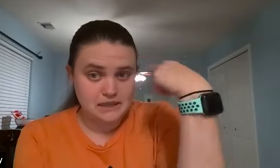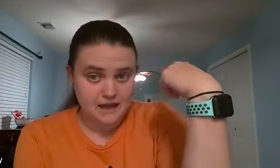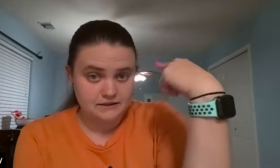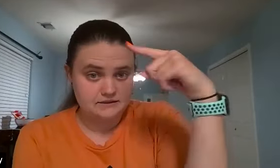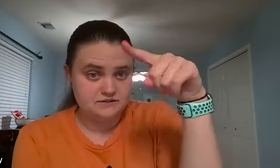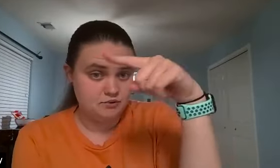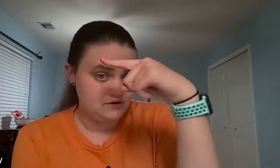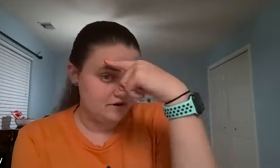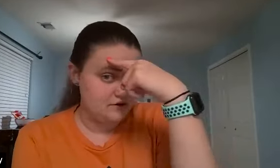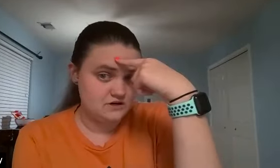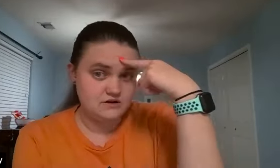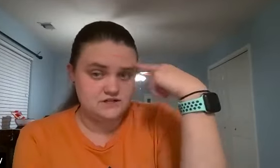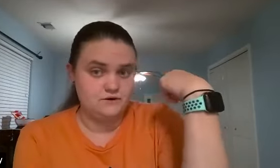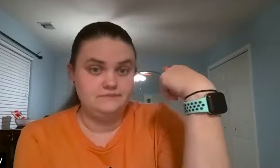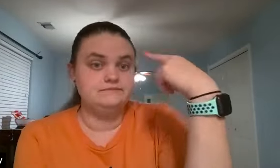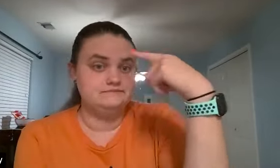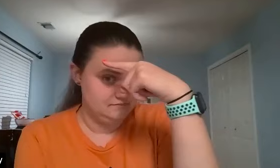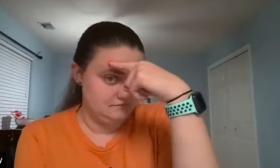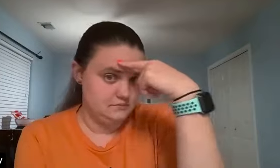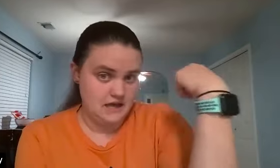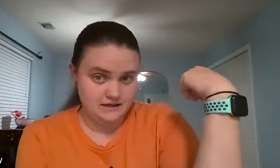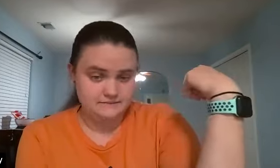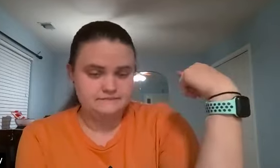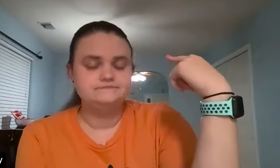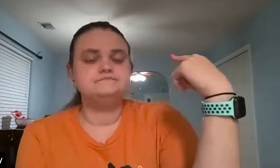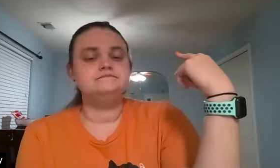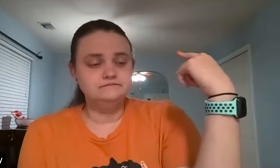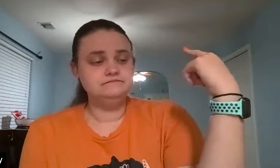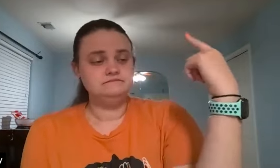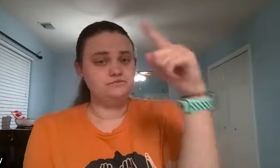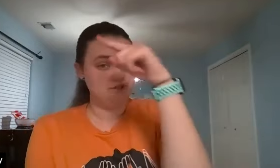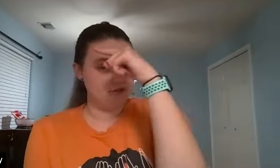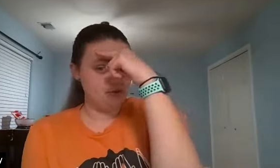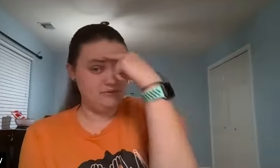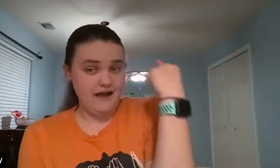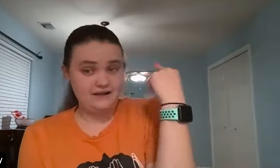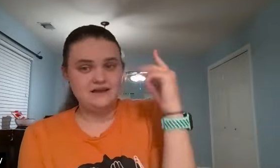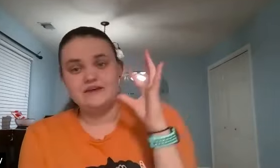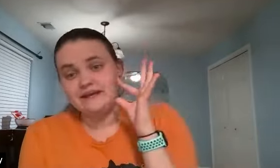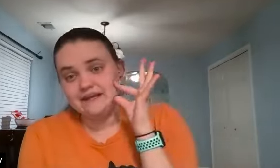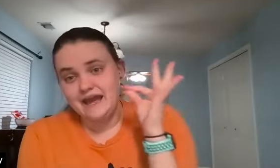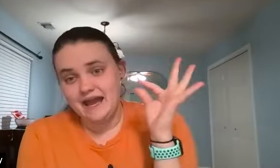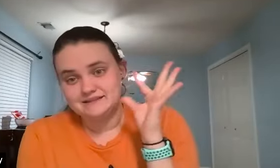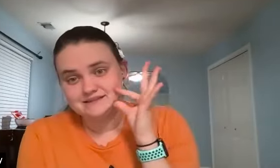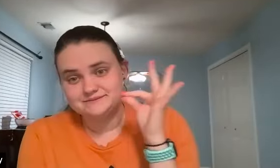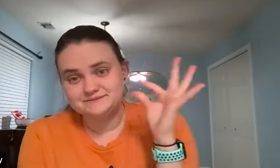black. Point your finger straight across your forehead. Black. So you do black and then cat.